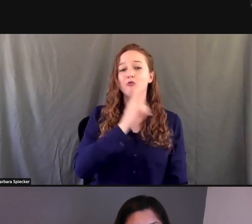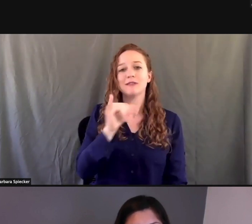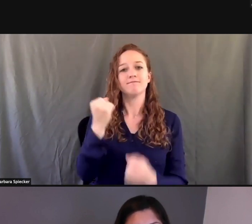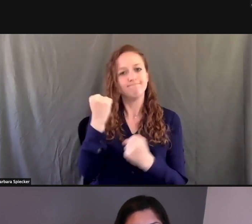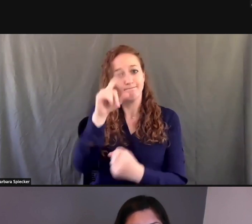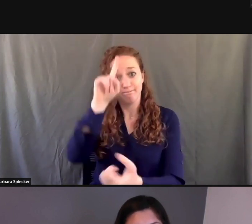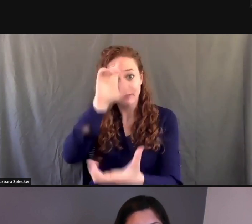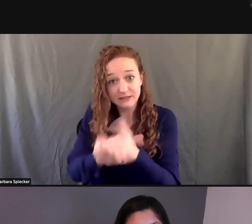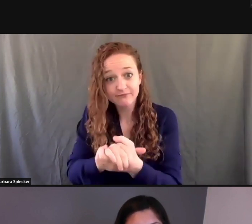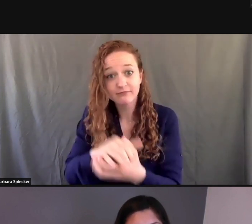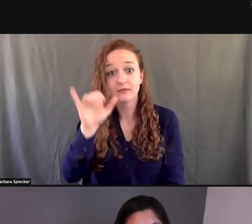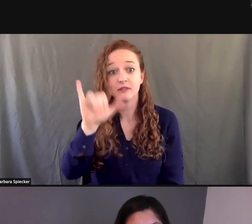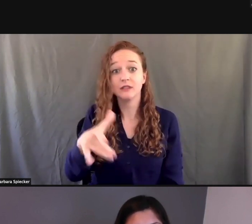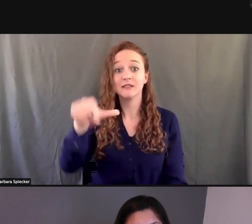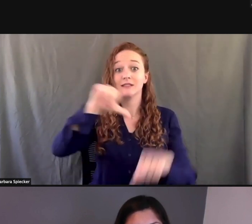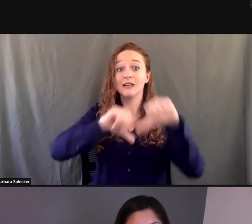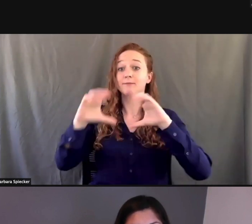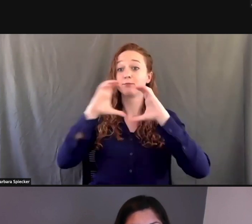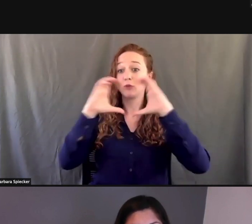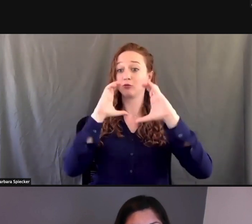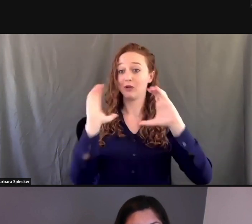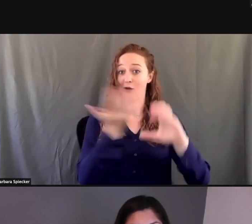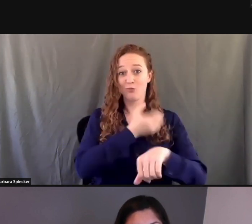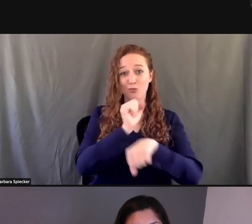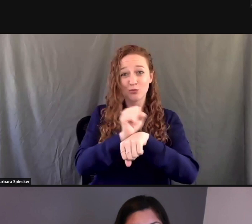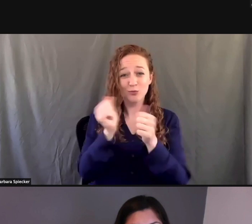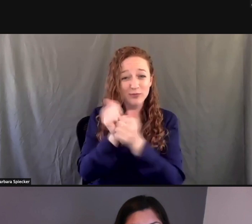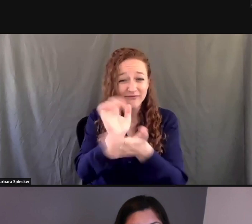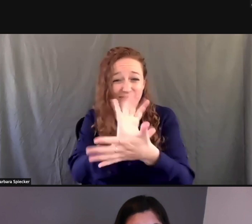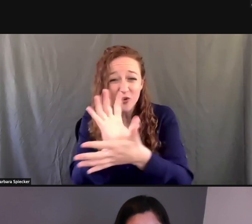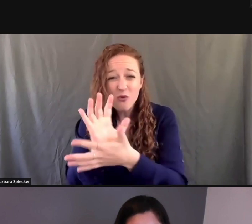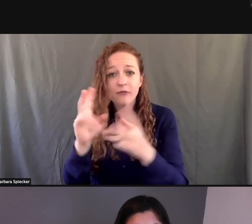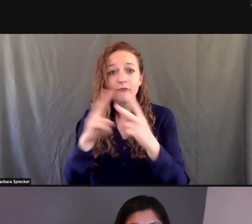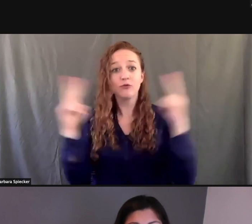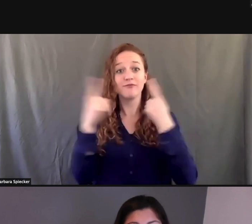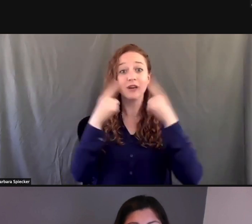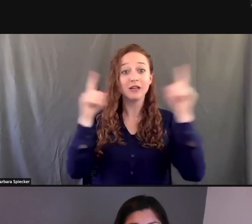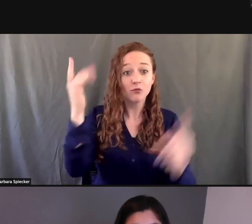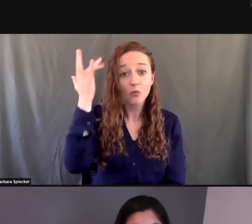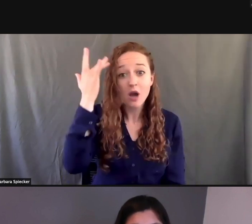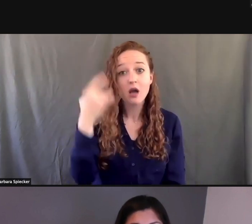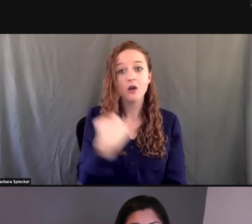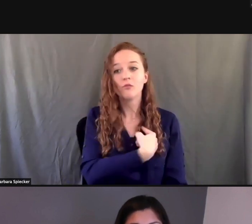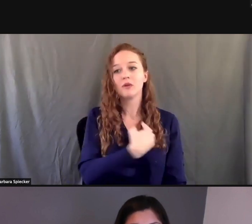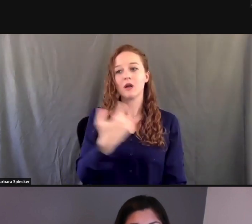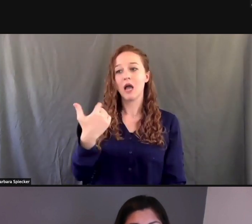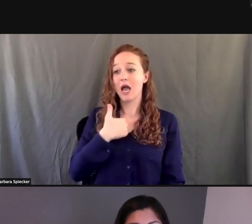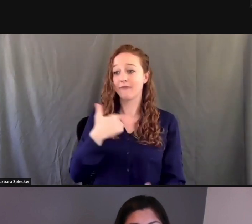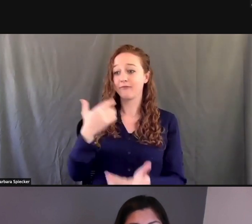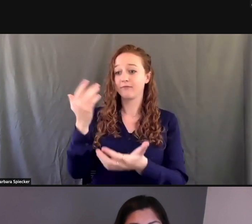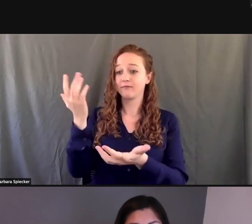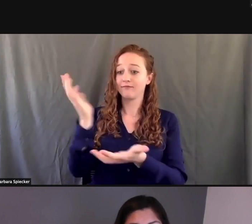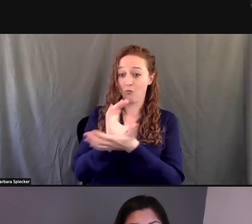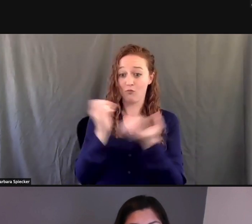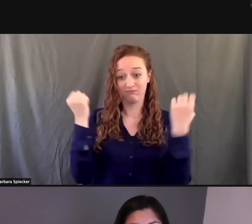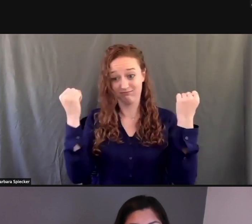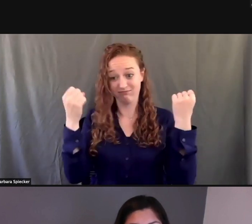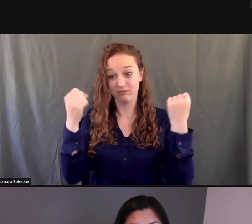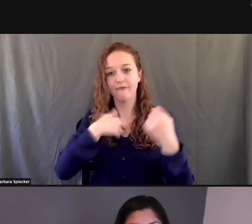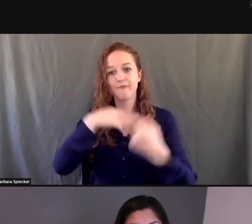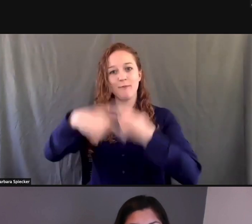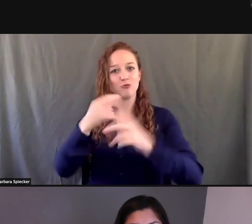So now it's really, I feel like, our time to make the language a little bit more robust. Any